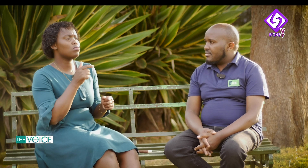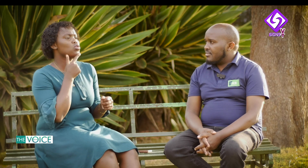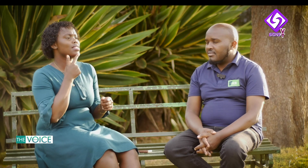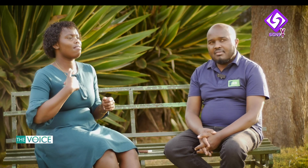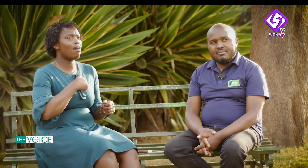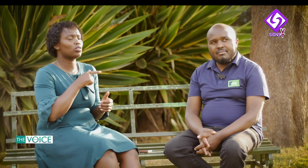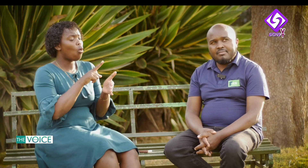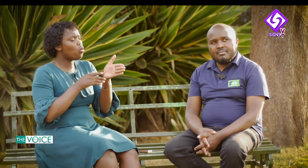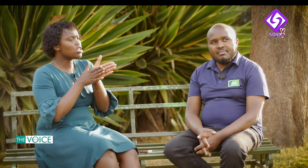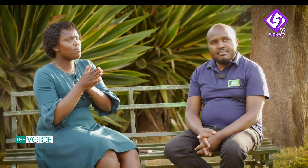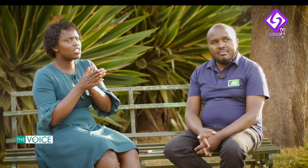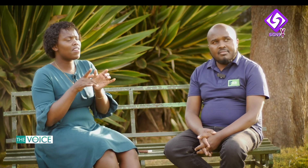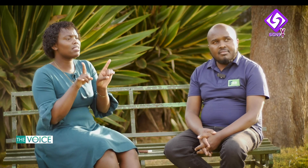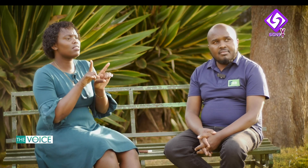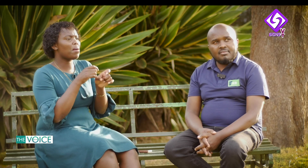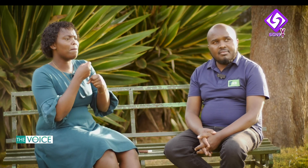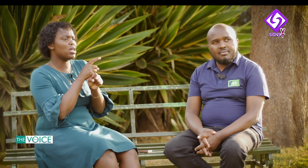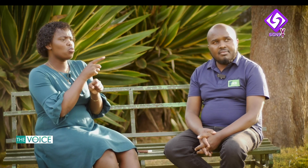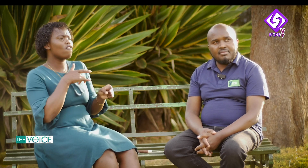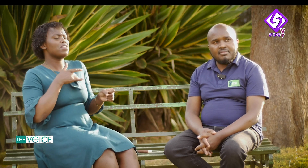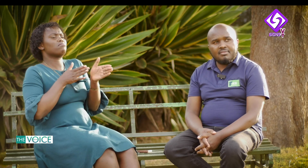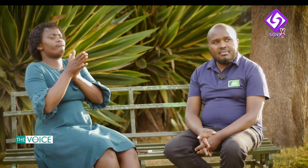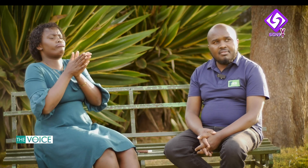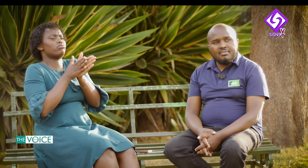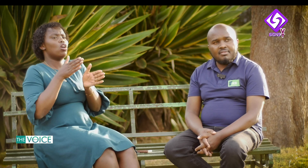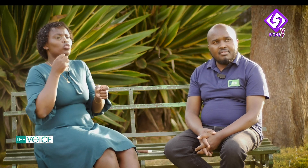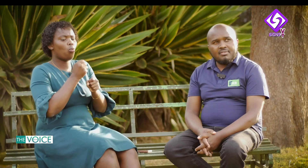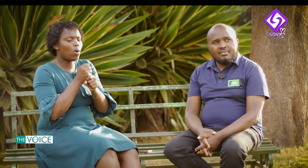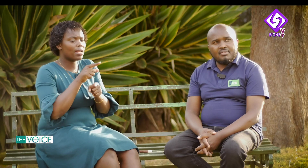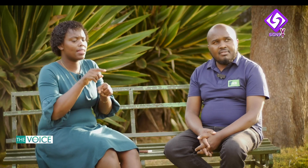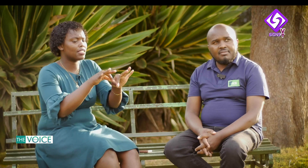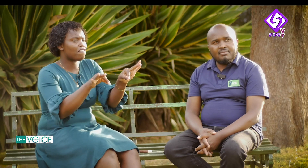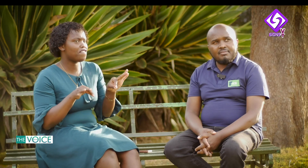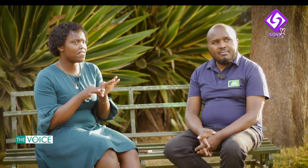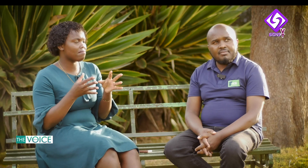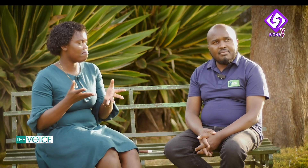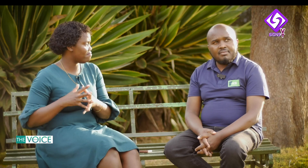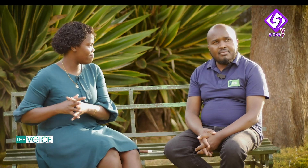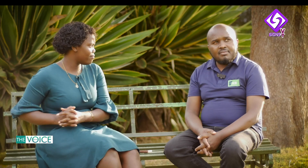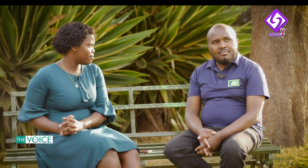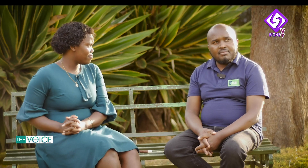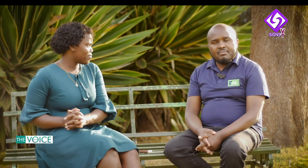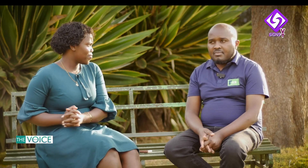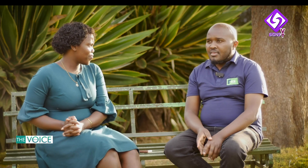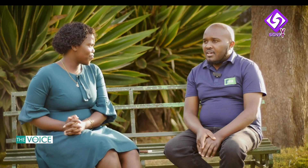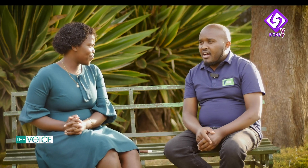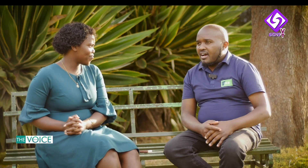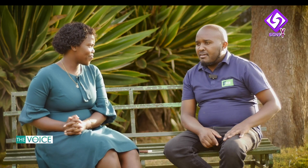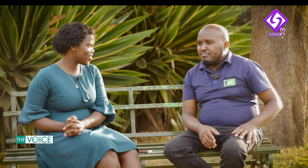KCB as a social media marketer. So what interested you in working in this